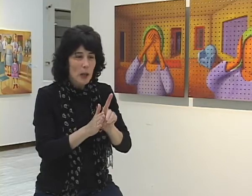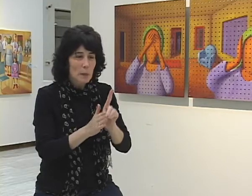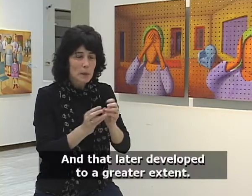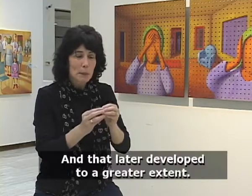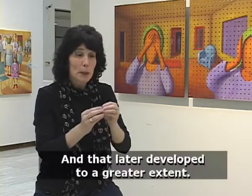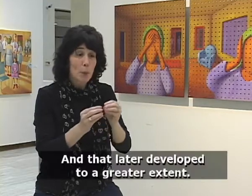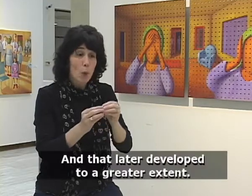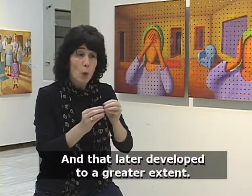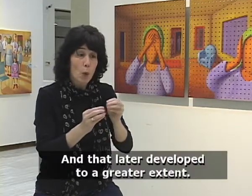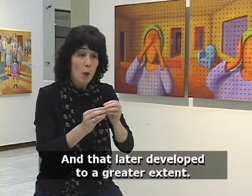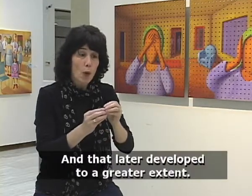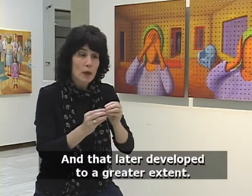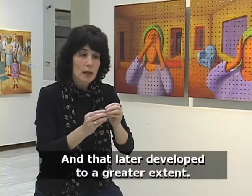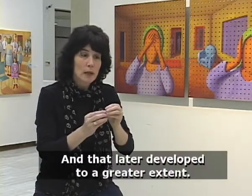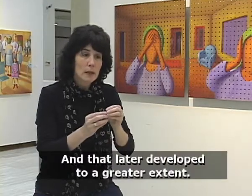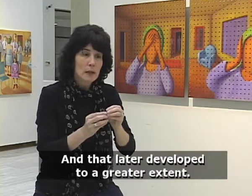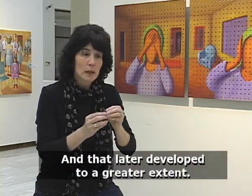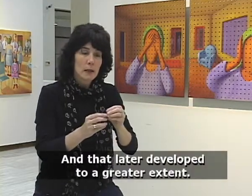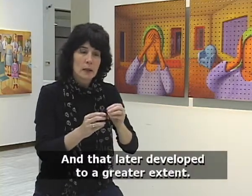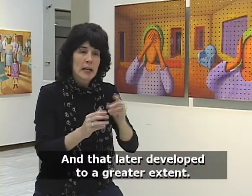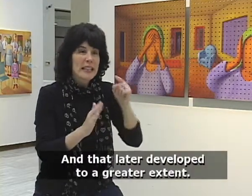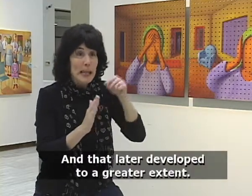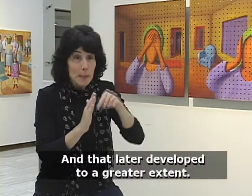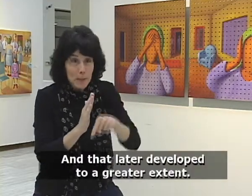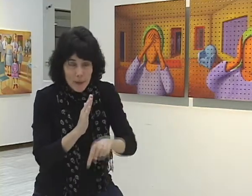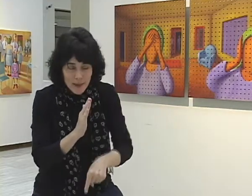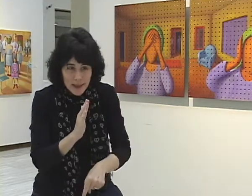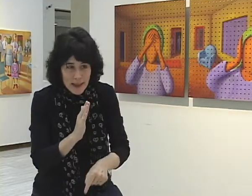and that later developed to a greater extent.